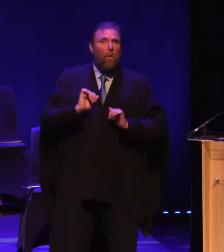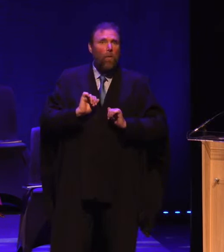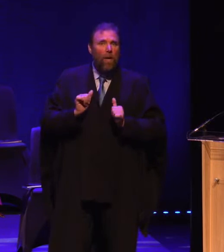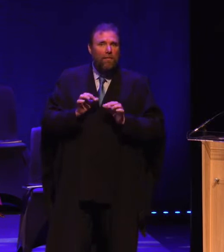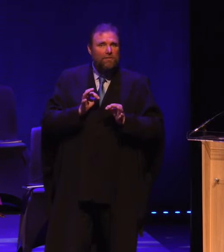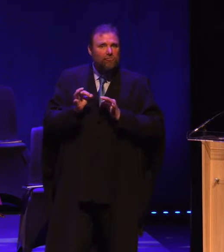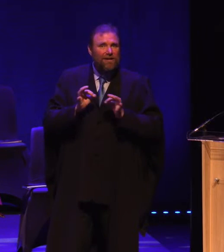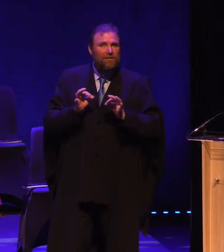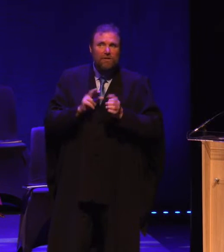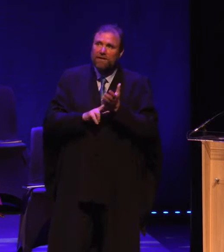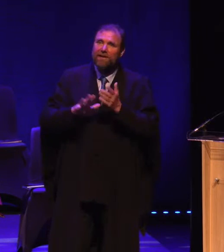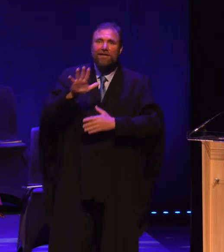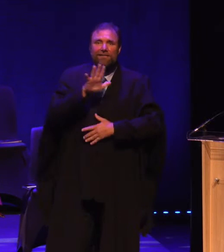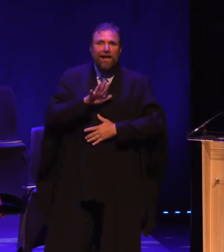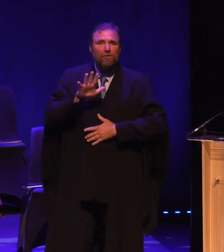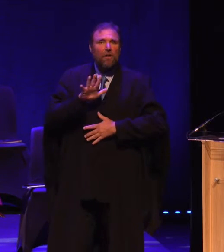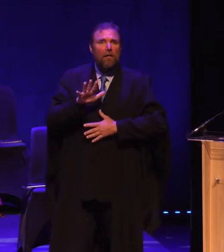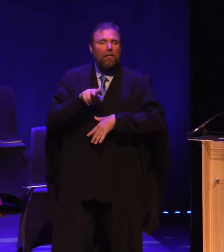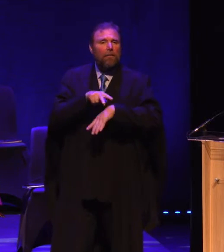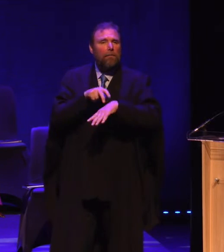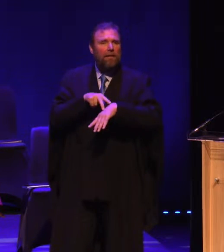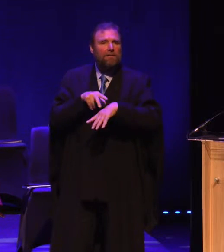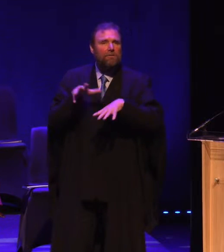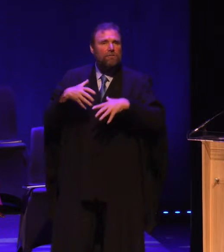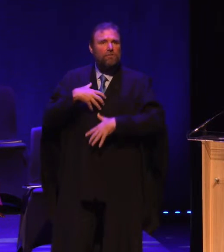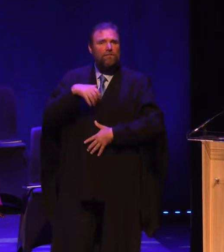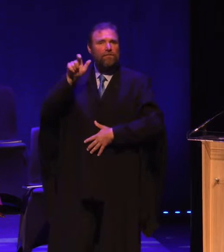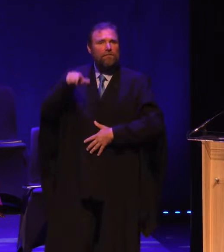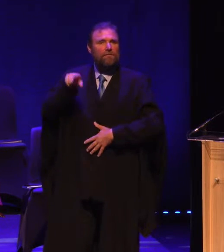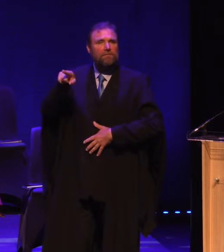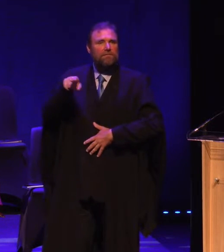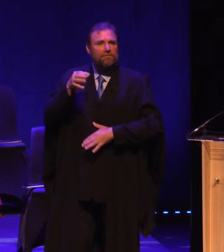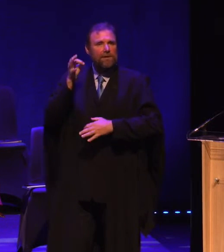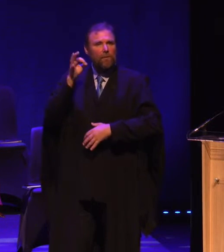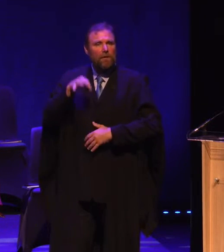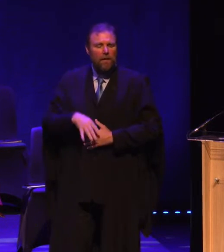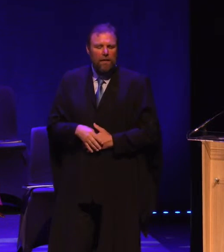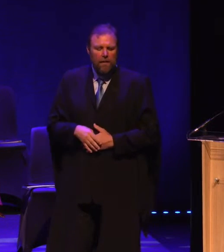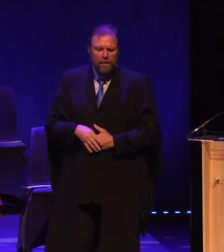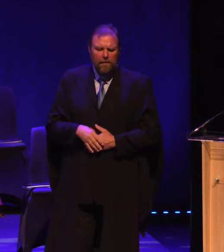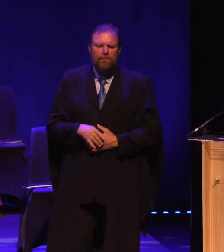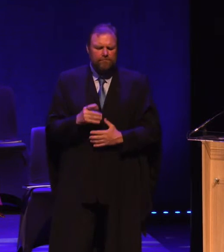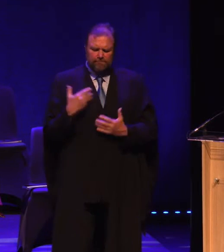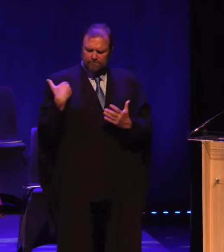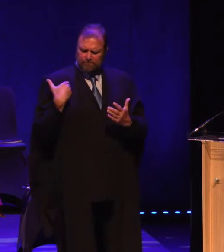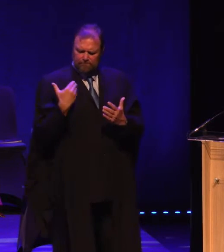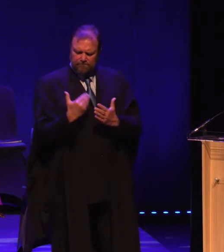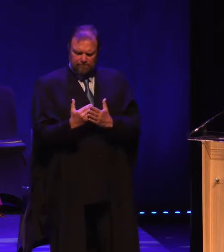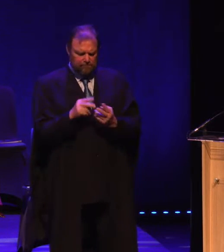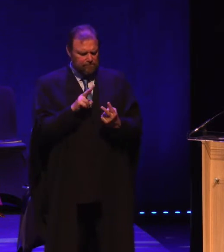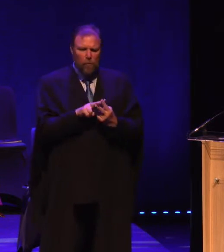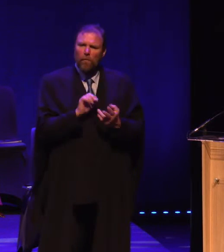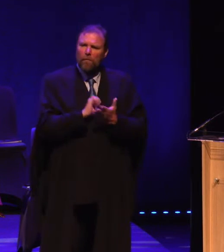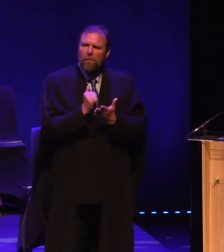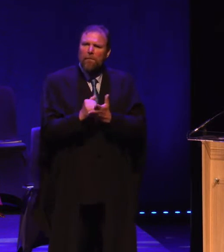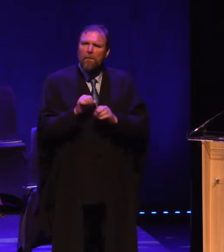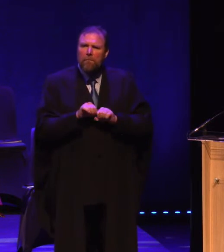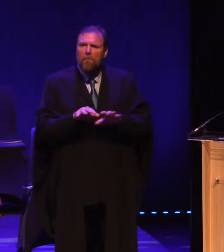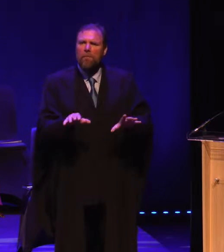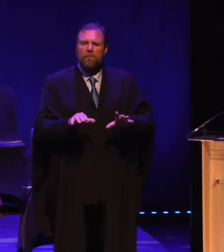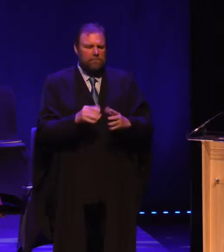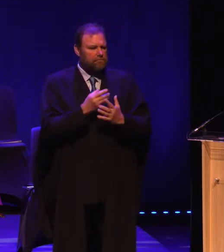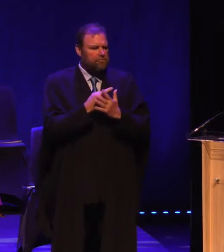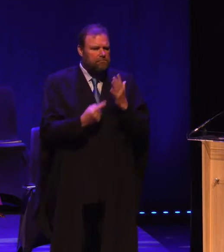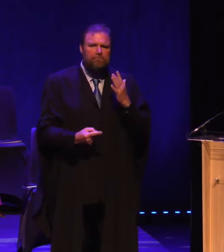the National Police Chiefs Council. To date, two peer-reviewed international research publications, several national